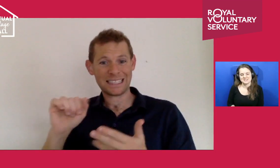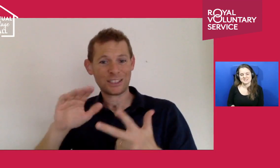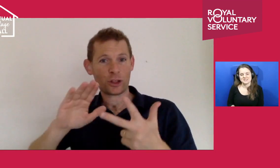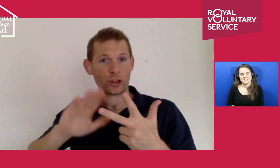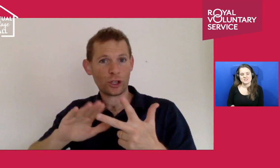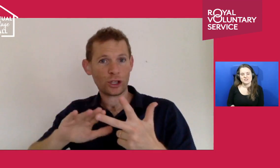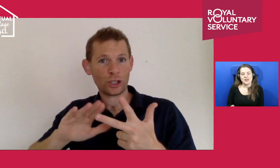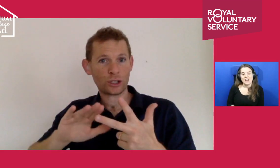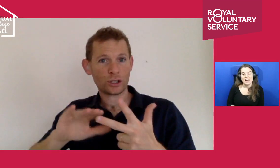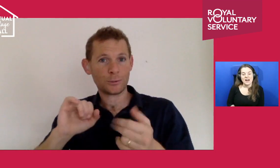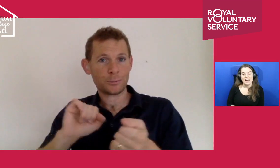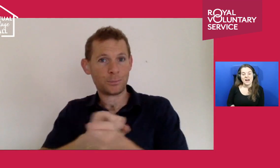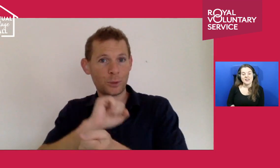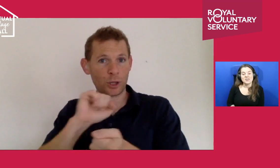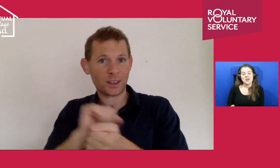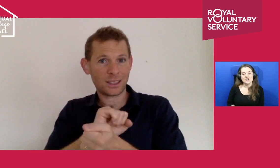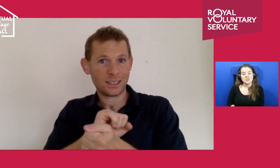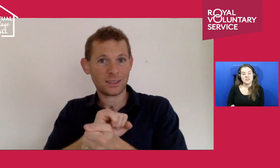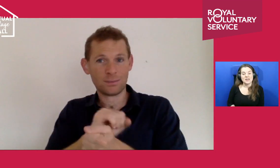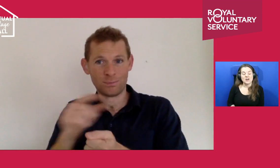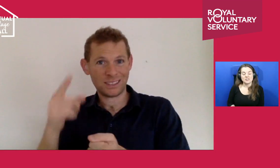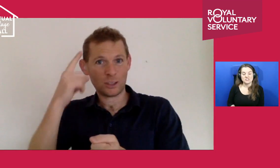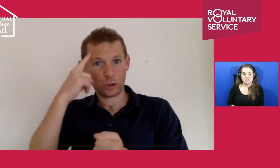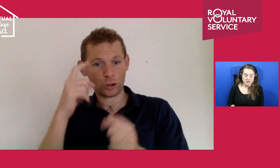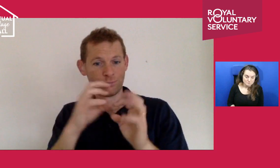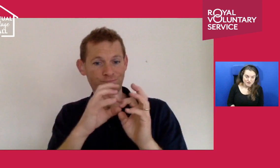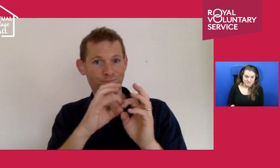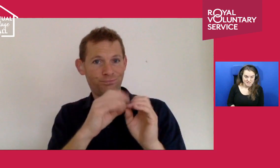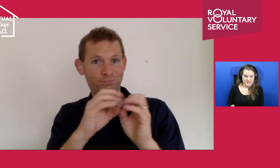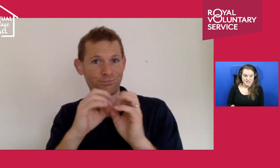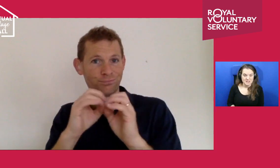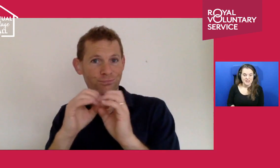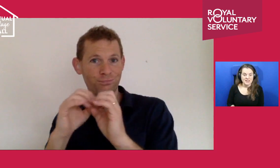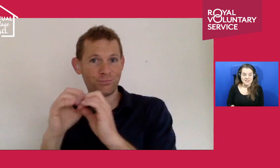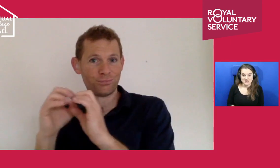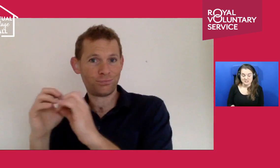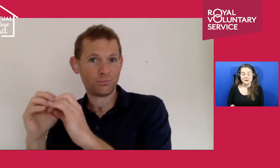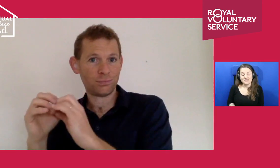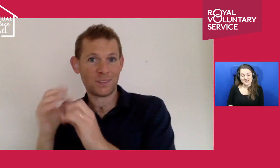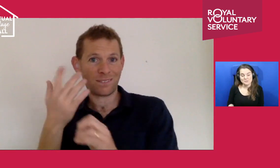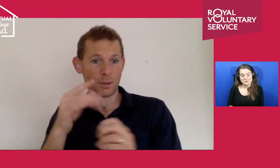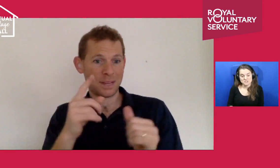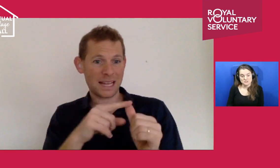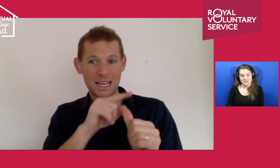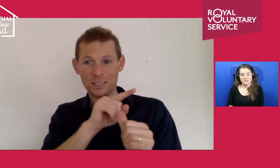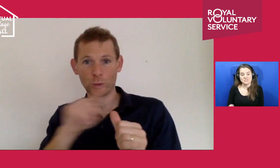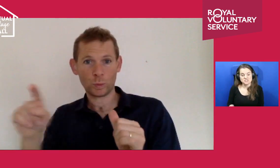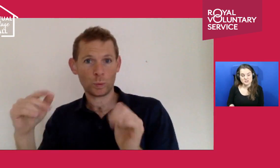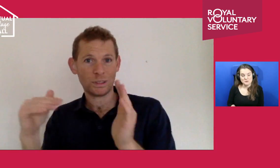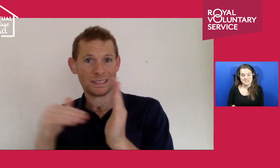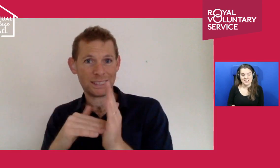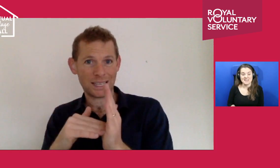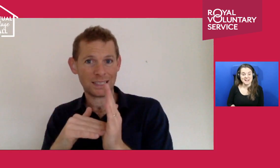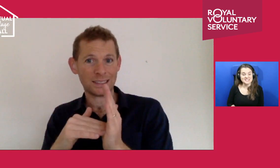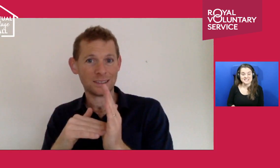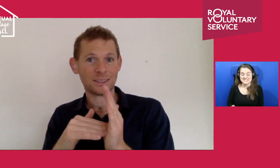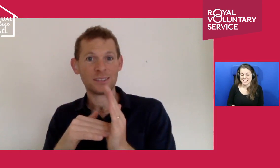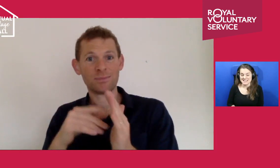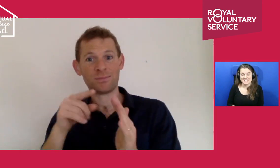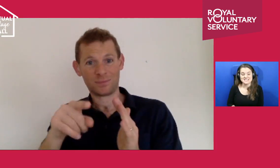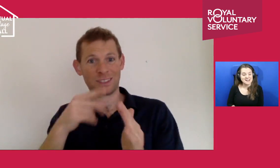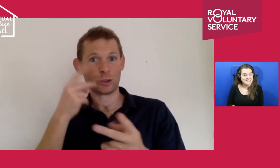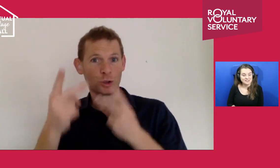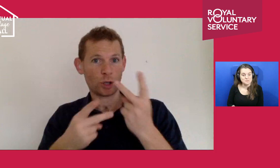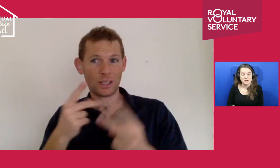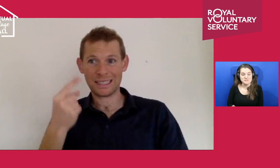that. And now, on his 3rd birthday, he could, by the time he was 3, on his 3rd birthday, he could actually